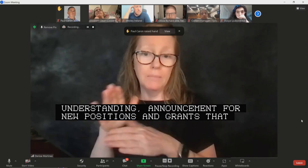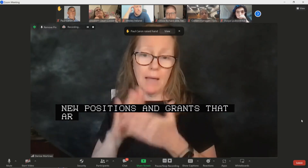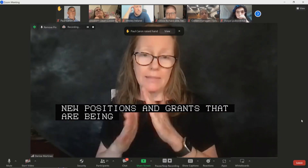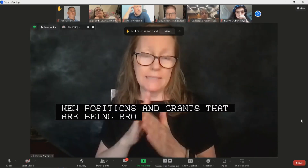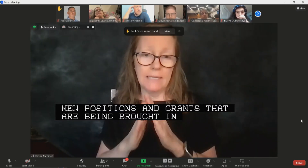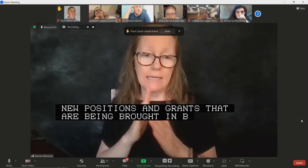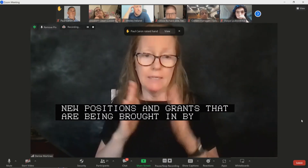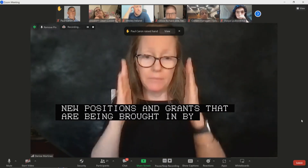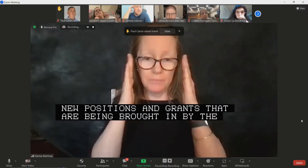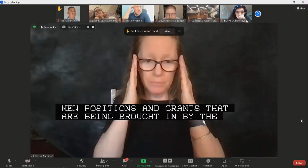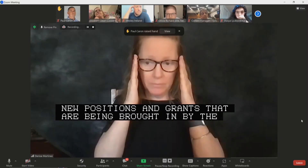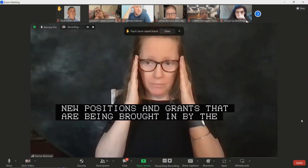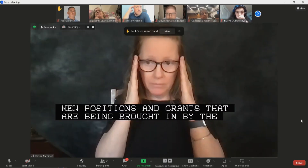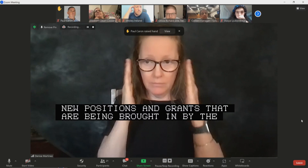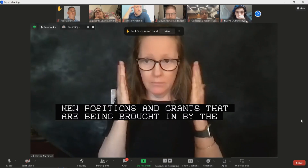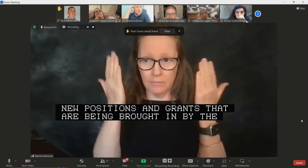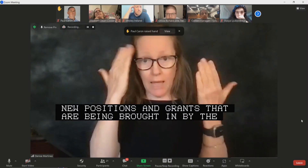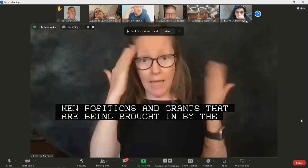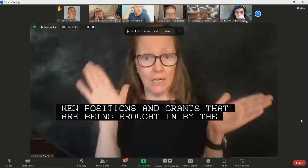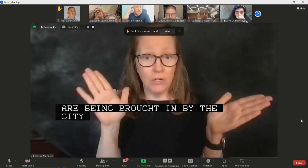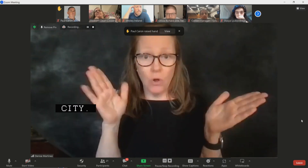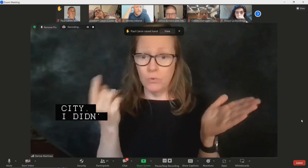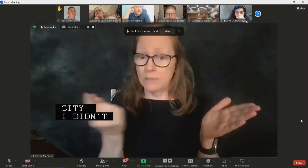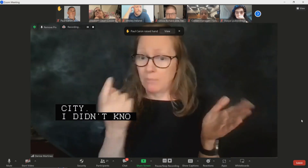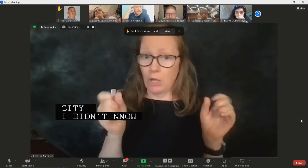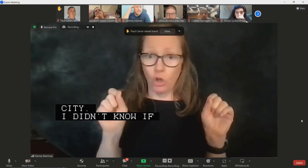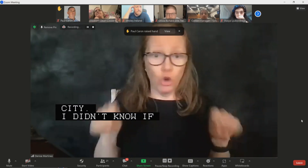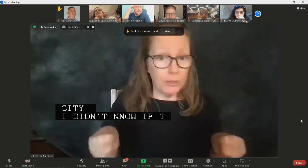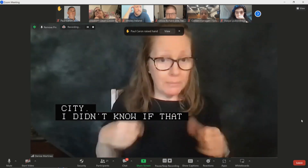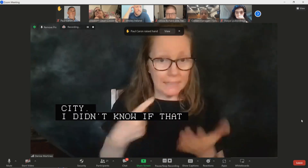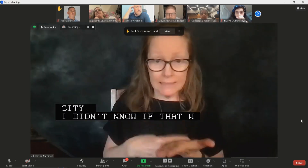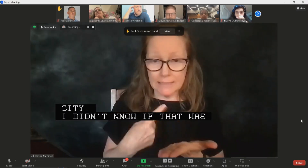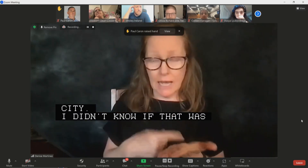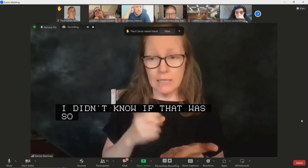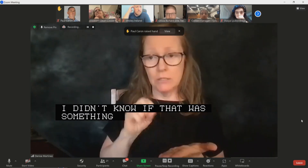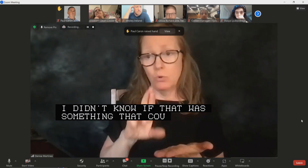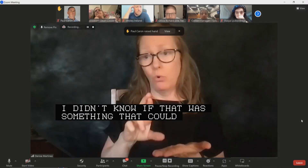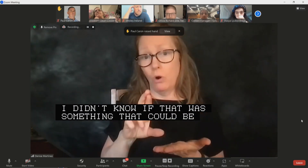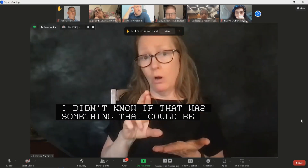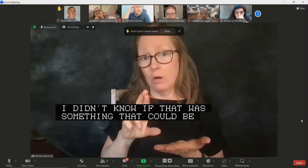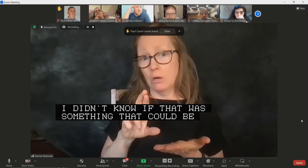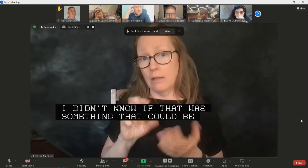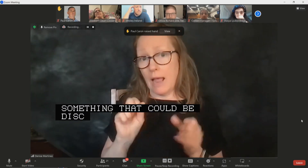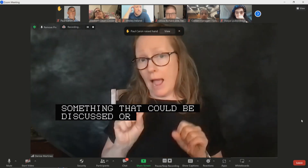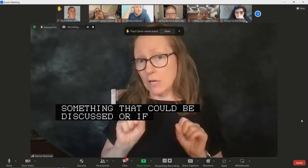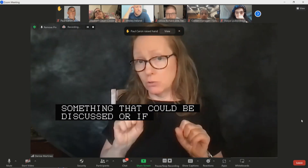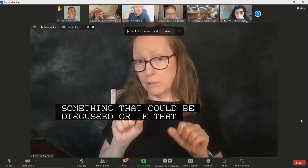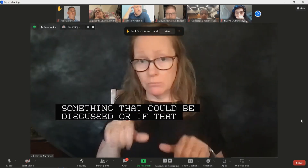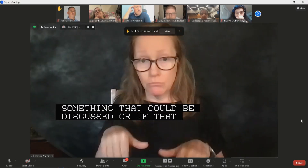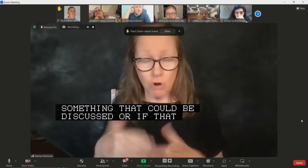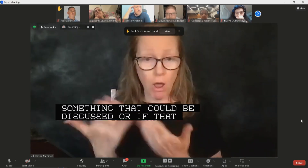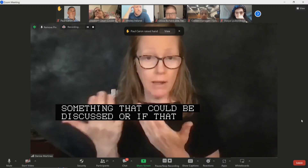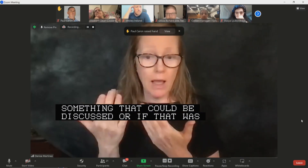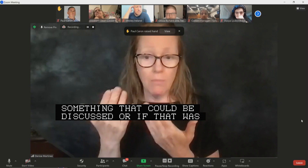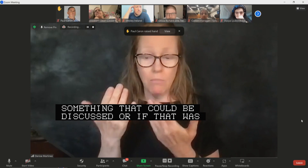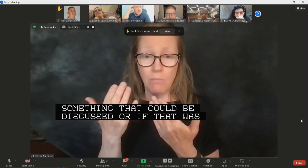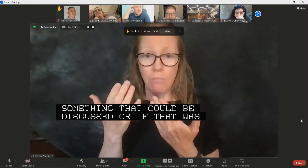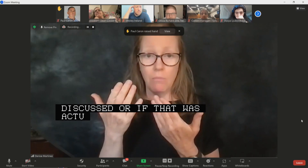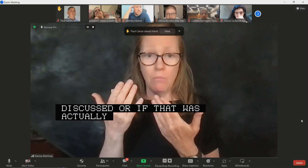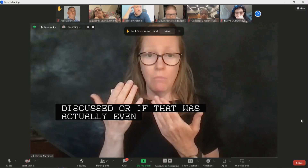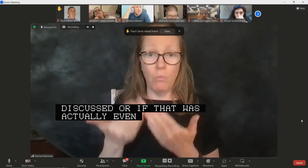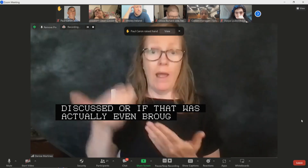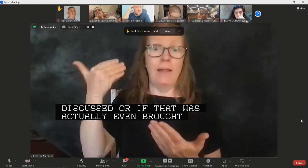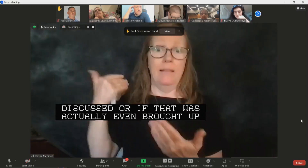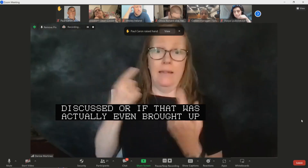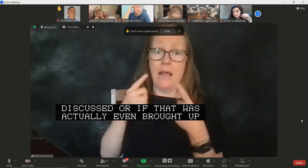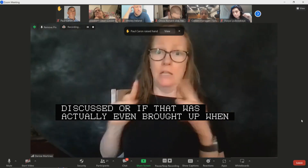that could be discussed, or if that was actually even brought up when that announcement came out. So I was kind of